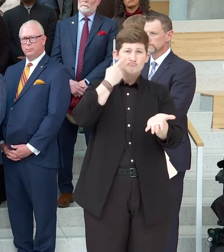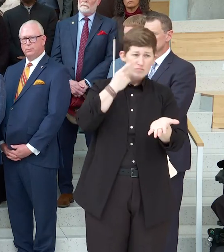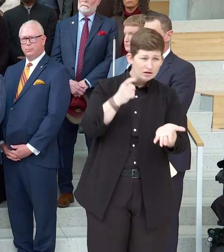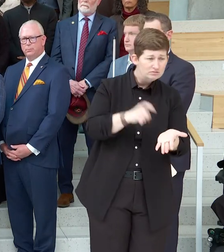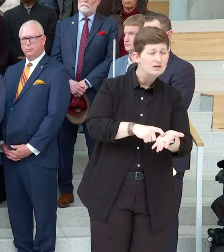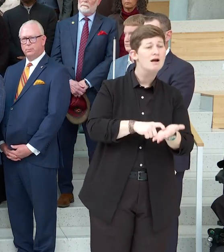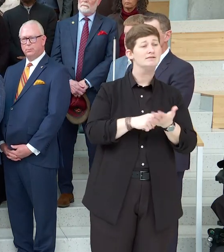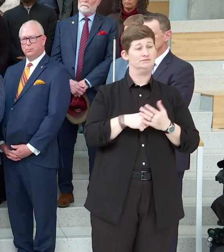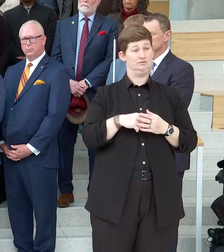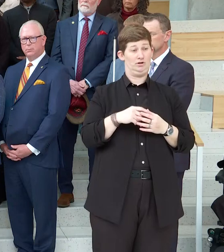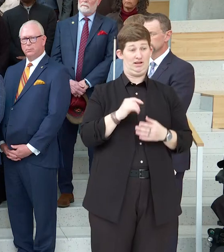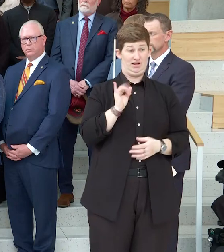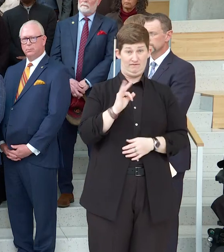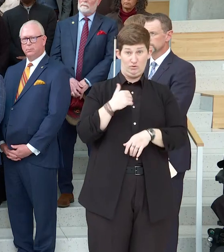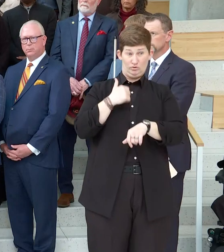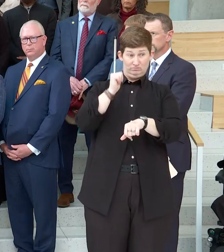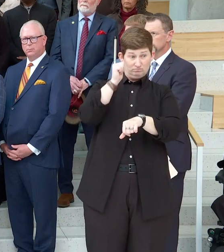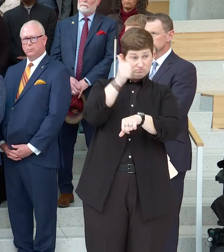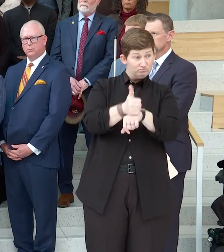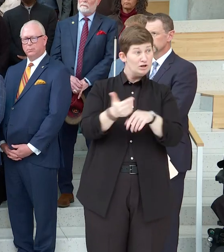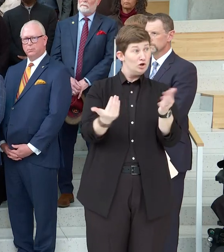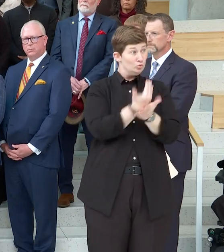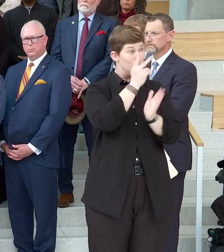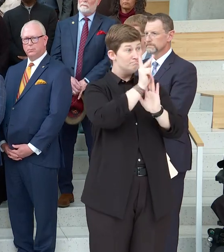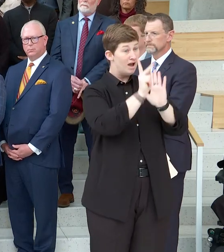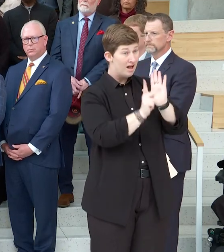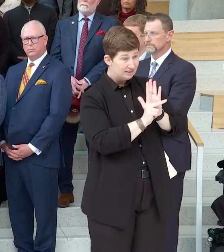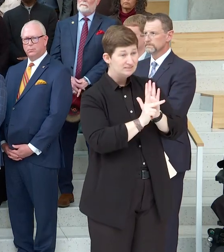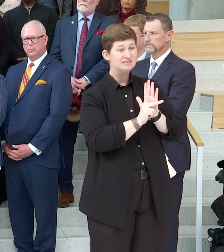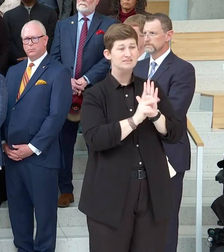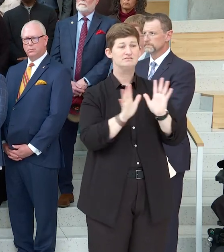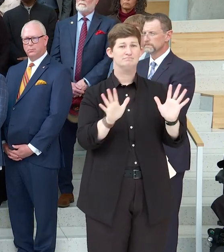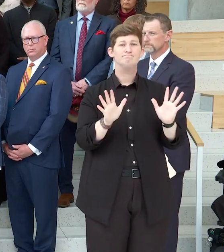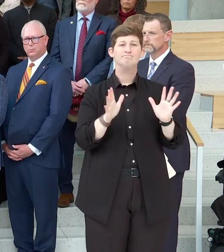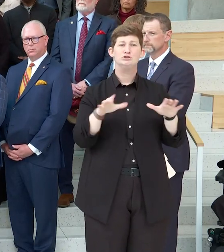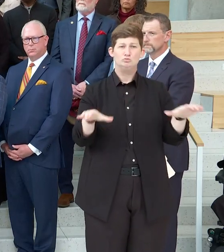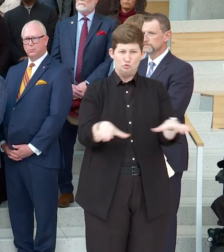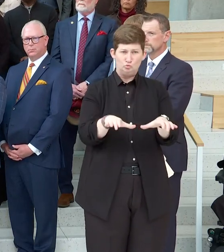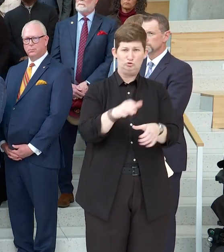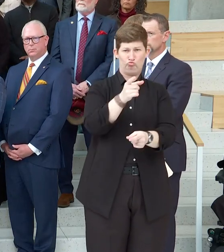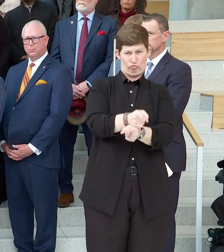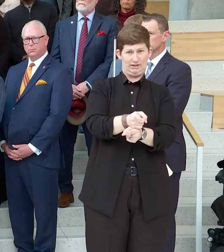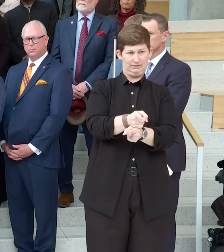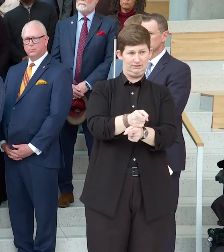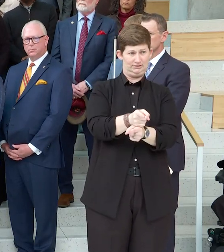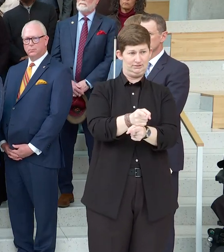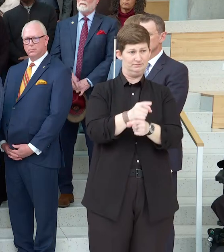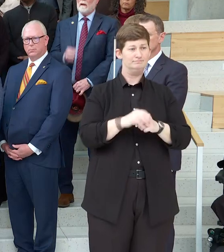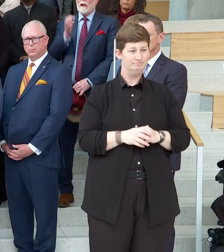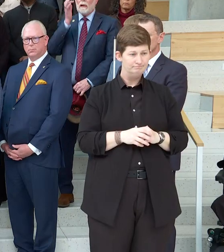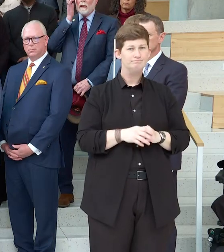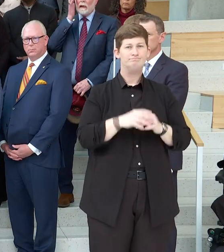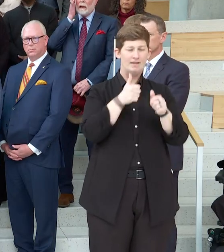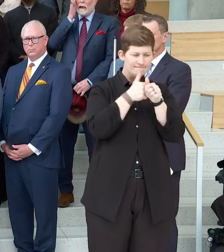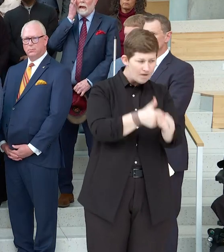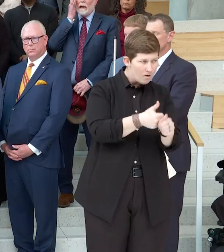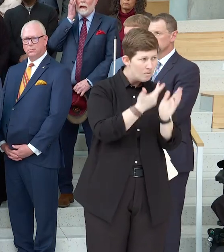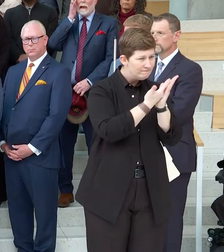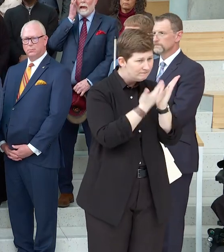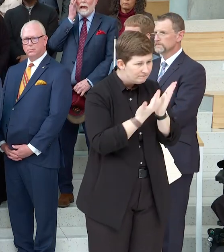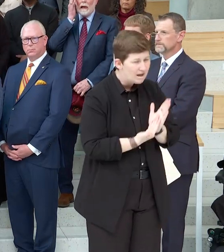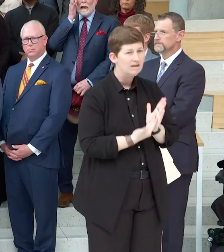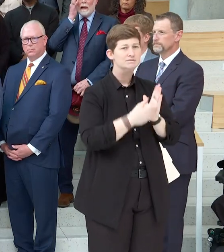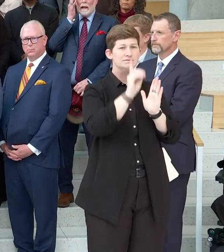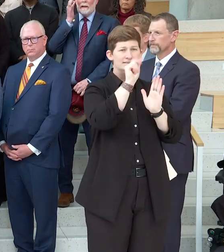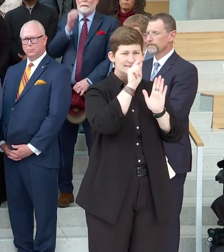this policy, we have to do it right. We've got to listen to facts, we've got to listen to data, and we've got to listen to our